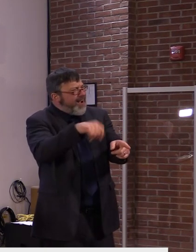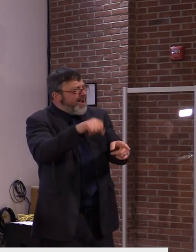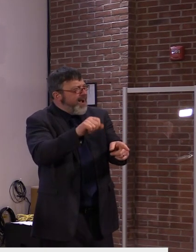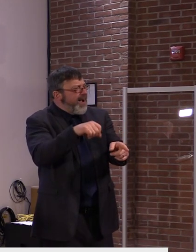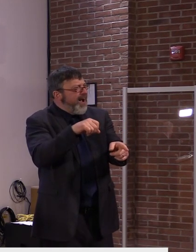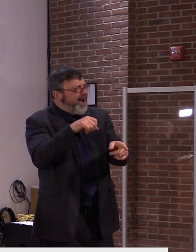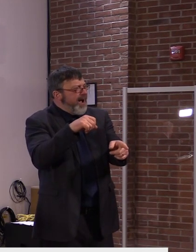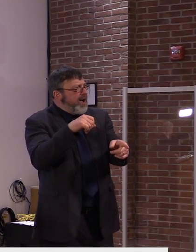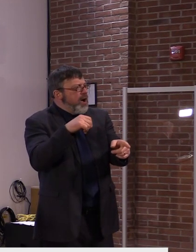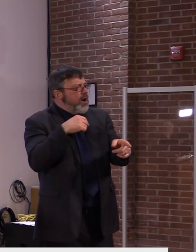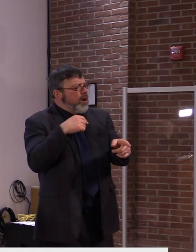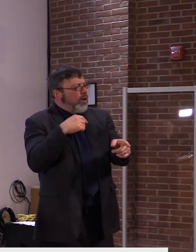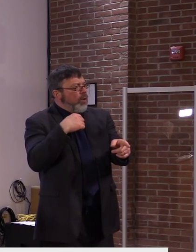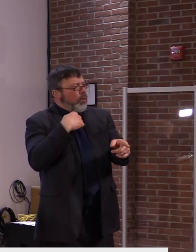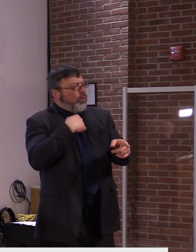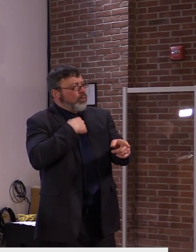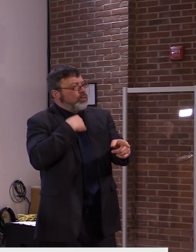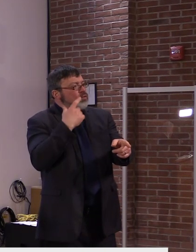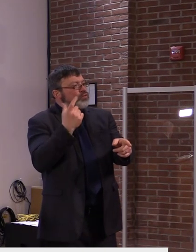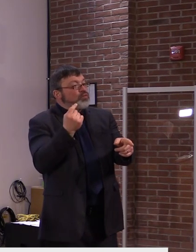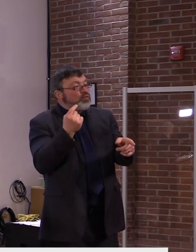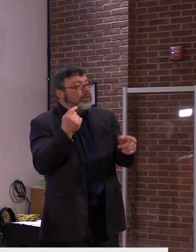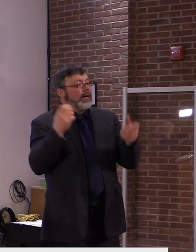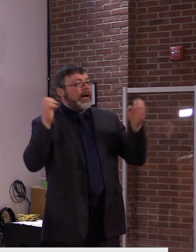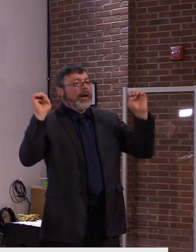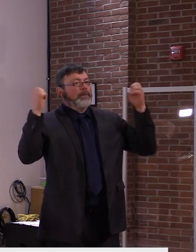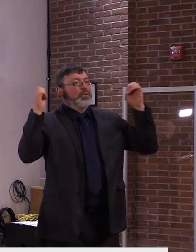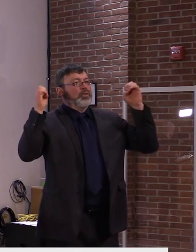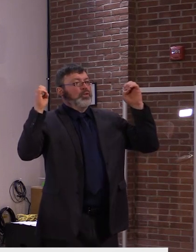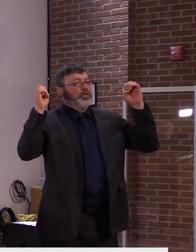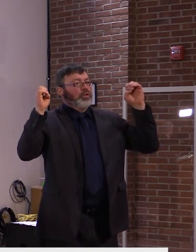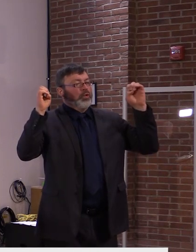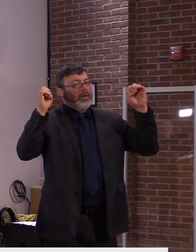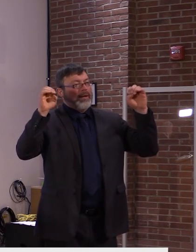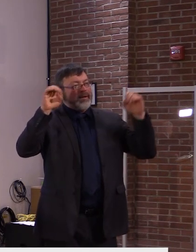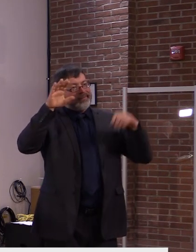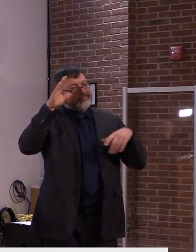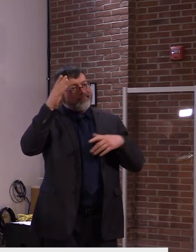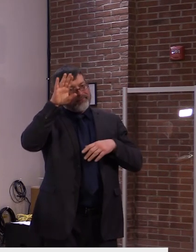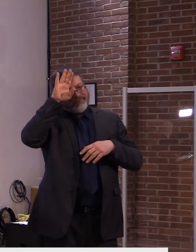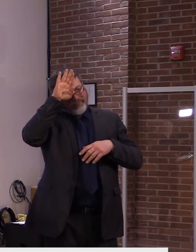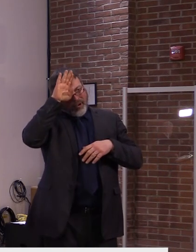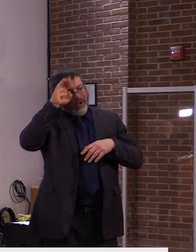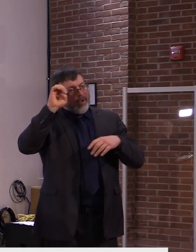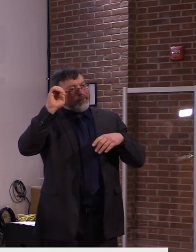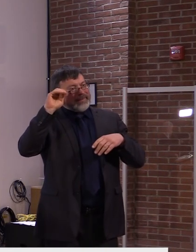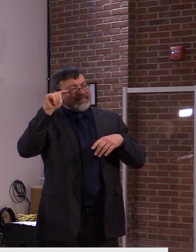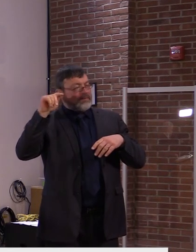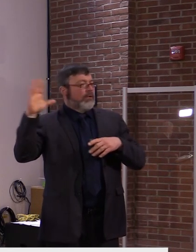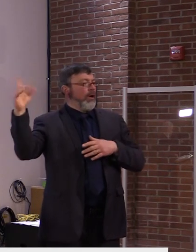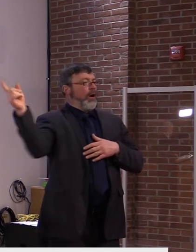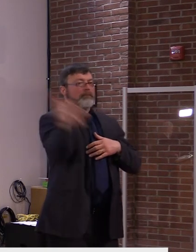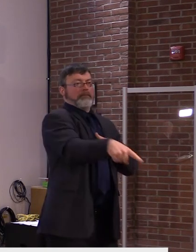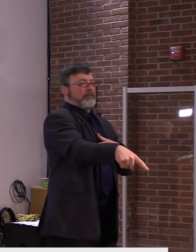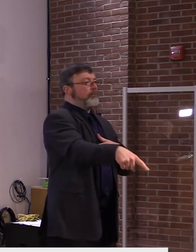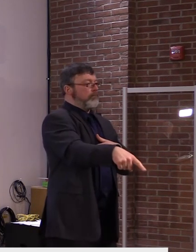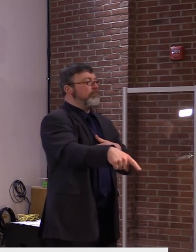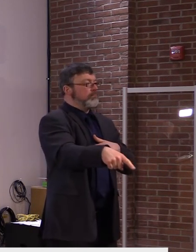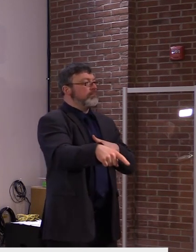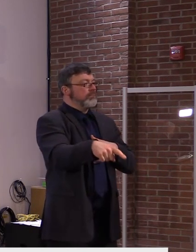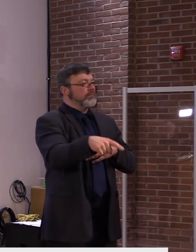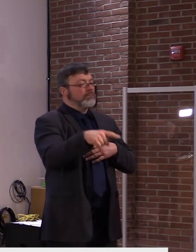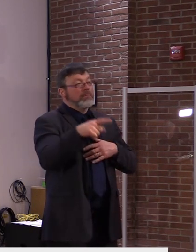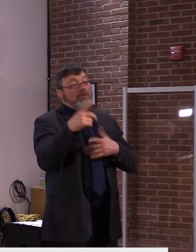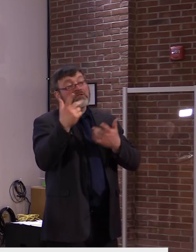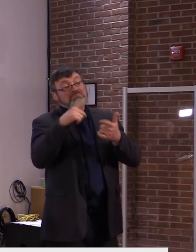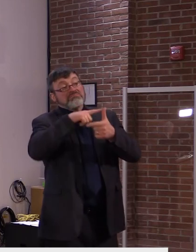mechanism that we've developed, or we'll use the hospital or our healthcare partners in order to do that. What we want to do right now is